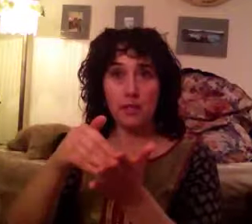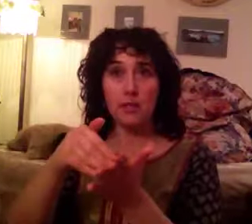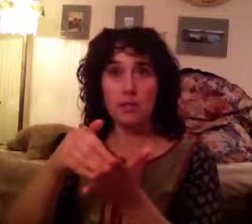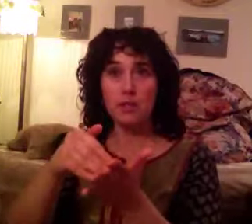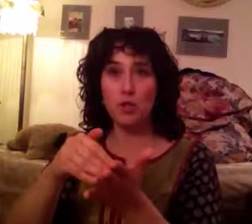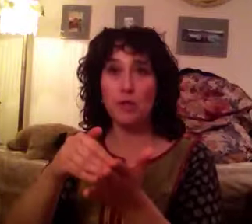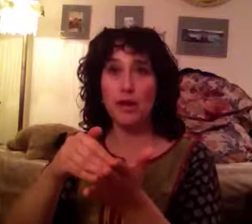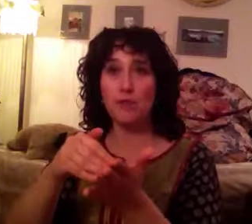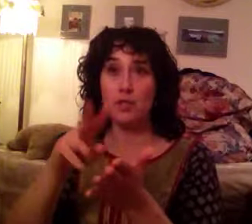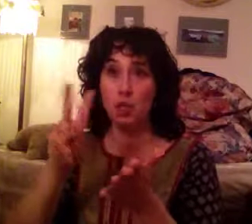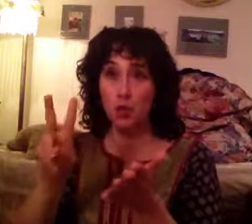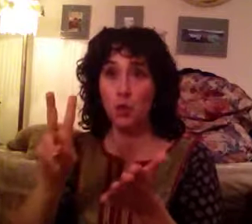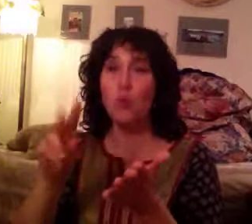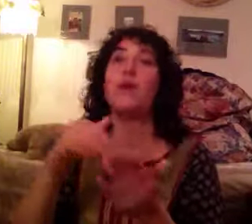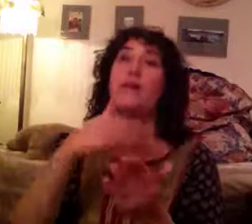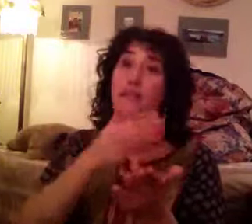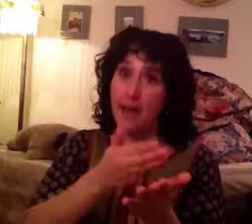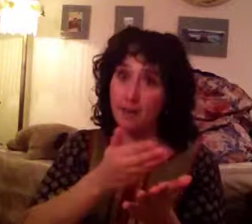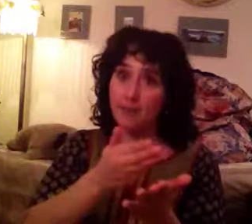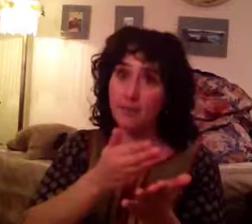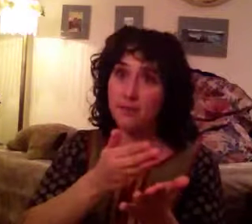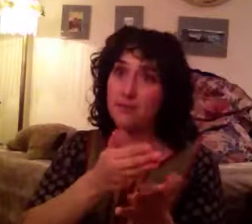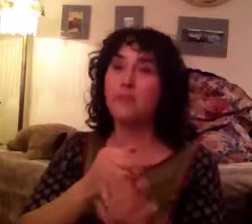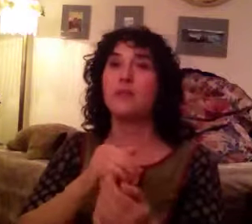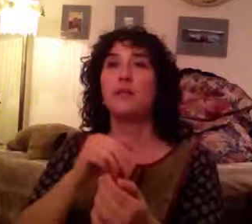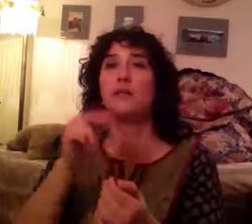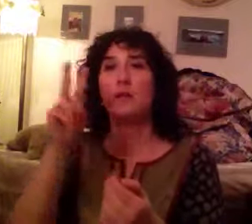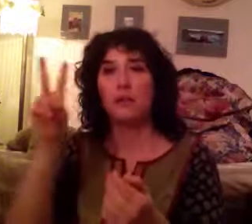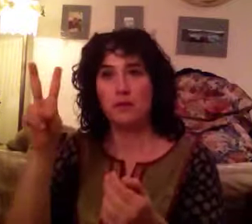1,000,000, 2,000, 2,000s,